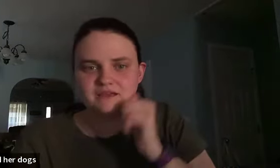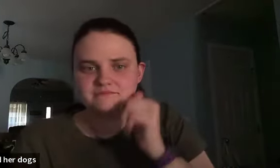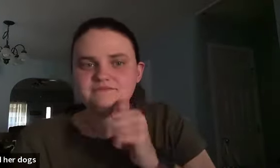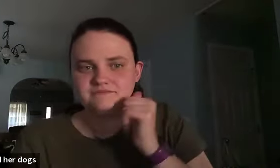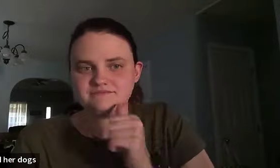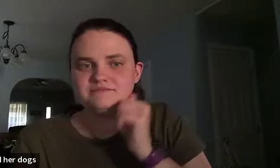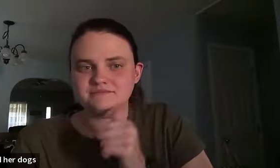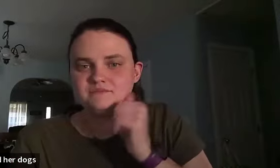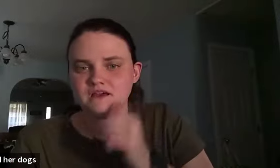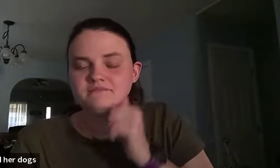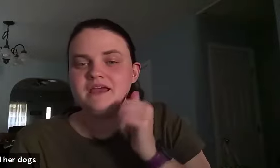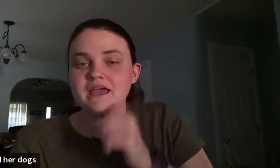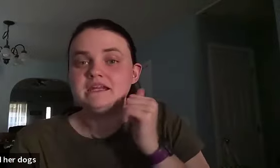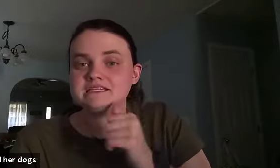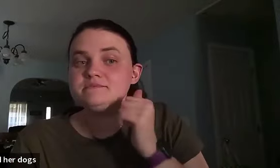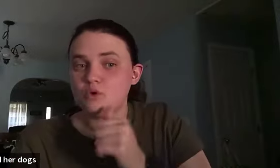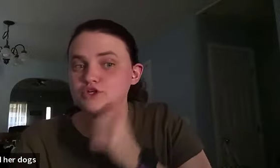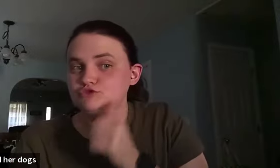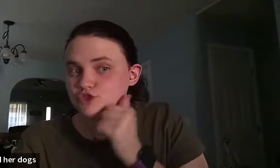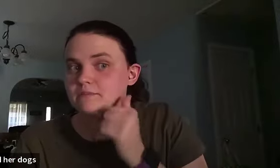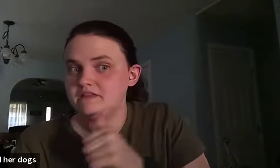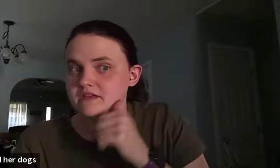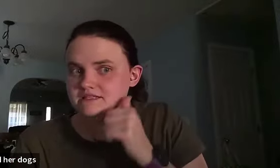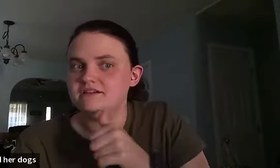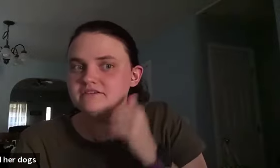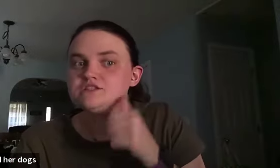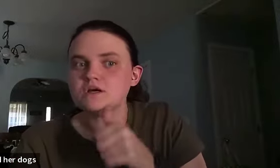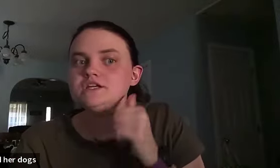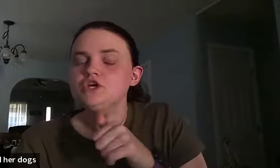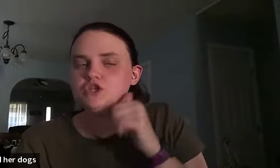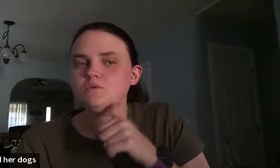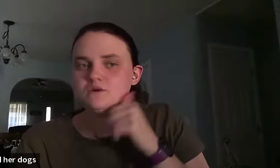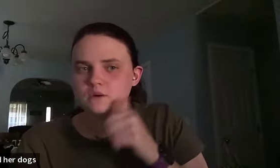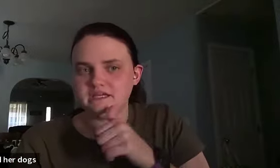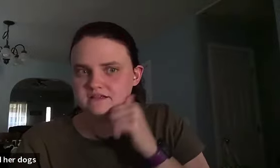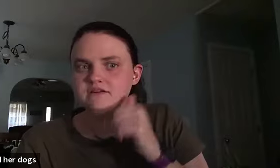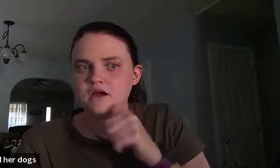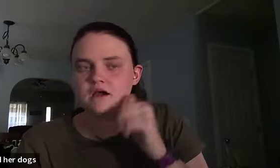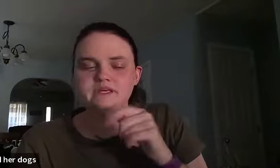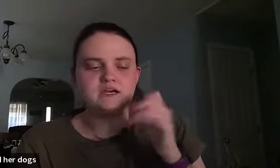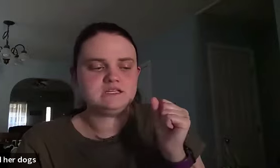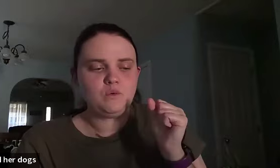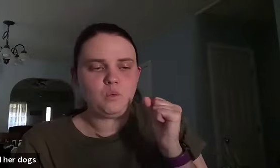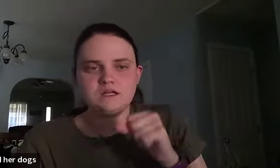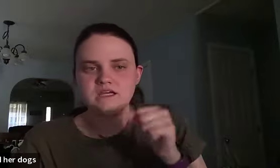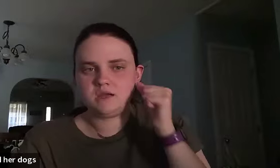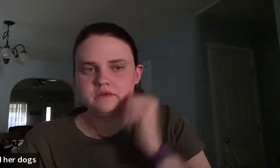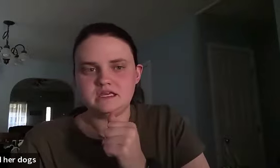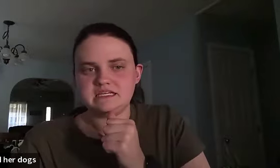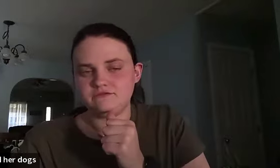day. Okay. And it is important you do repeat this. This one you want to repeat because one time is a